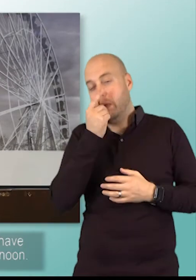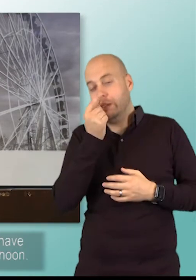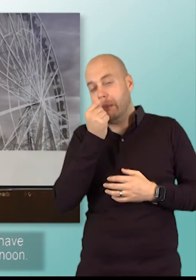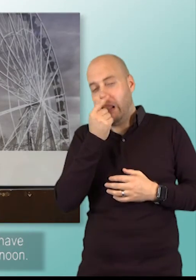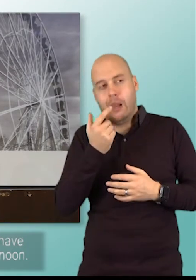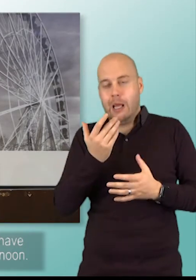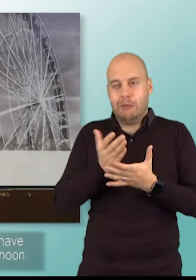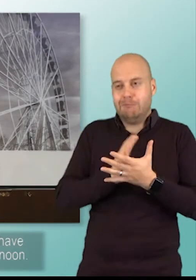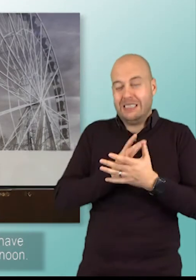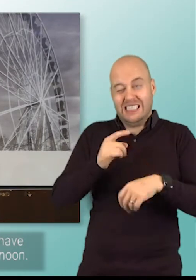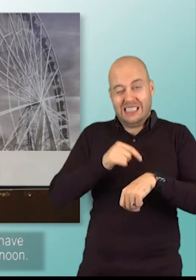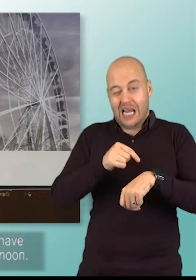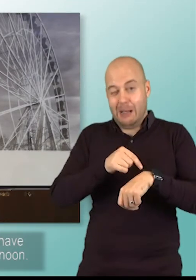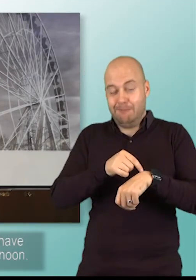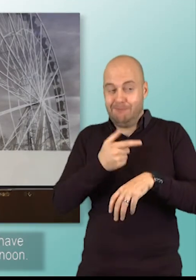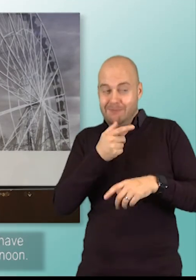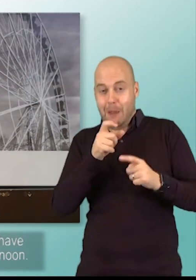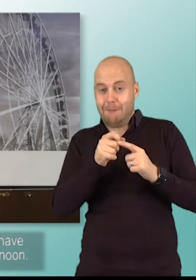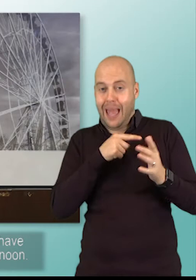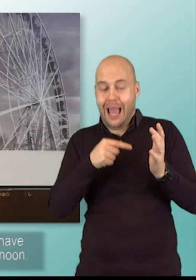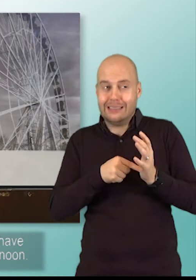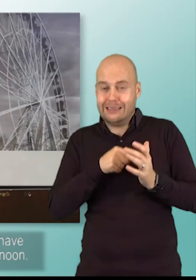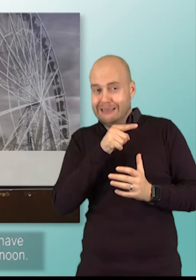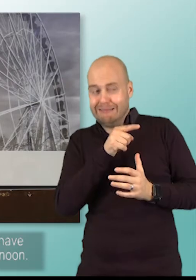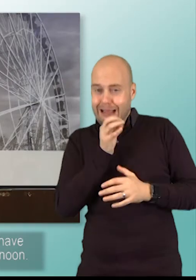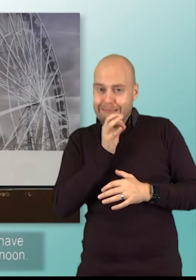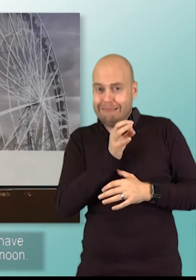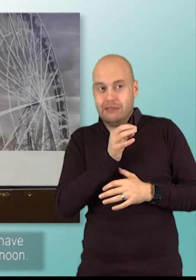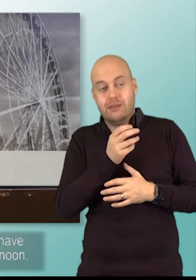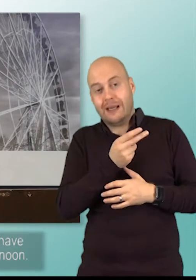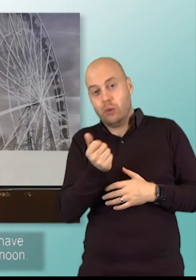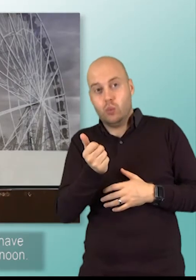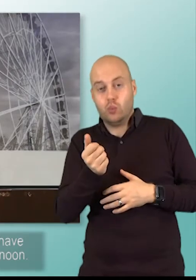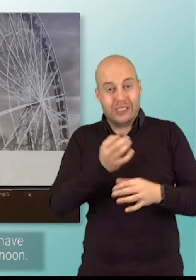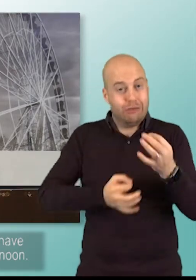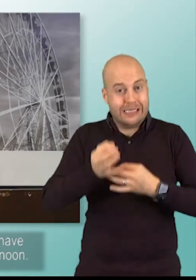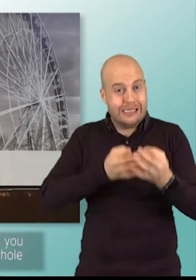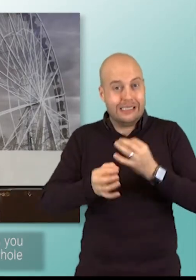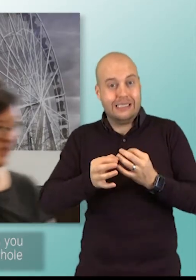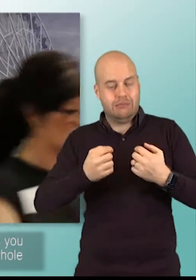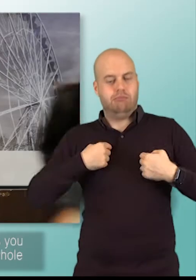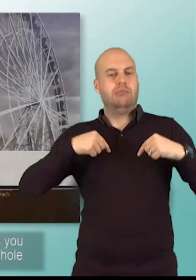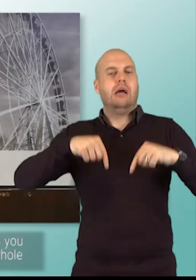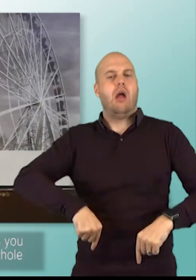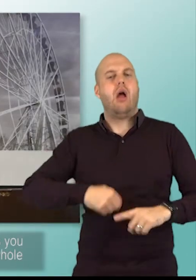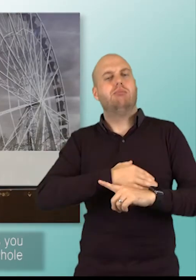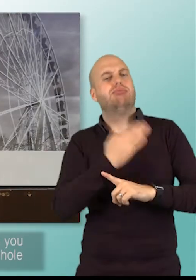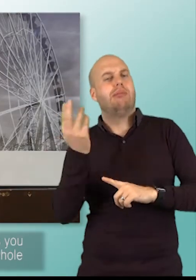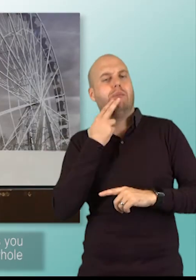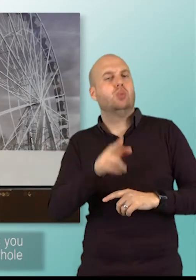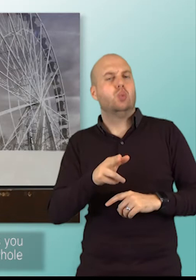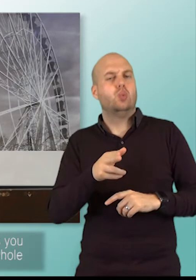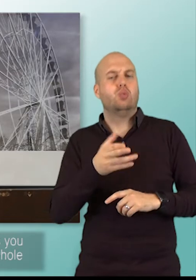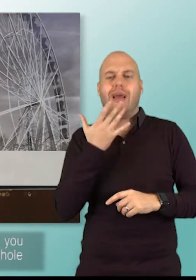Pat, time-wise, might have time for a few questions now. I'll be here all afternoon, and we've got lots of colleagues around.